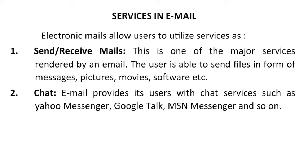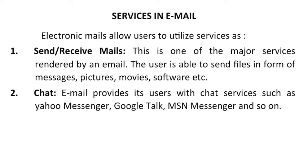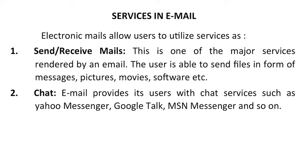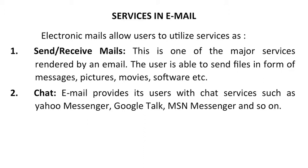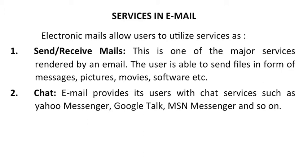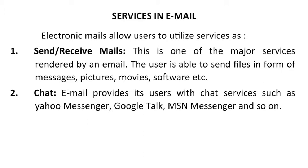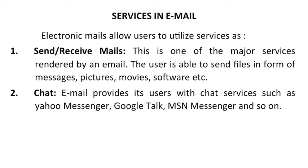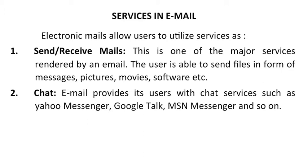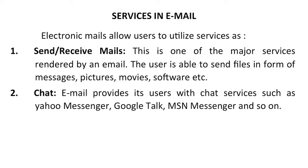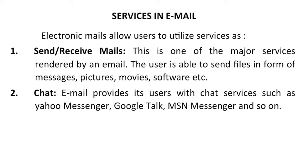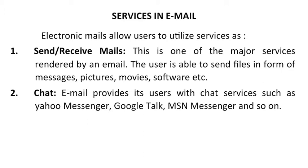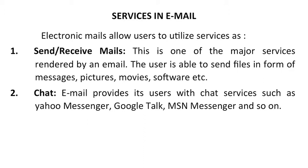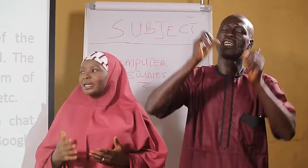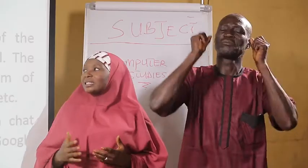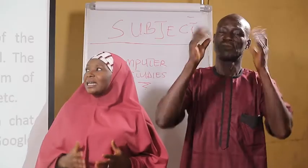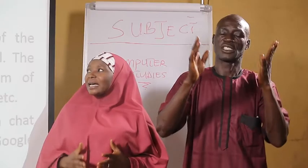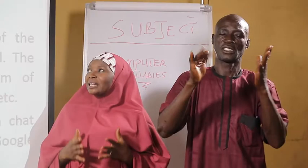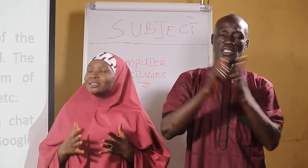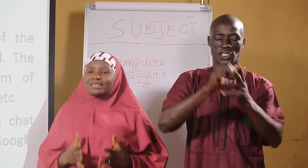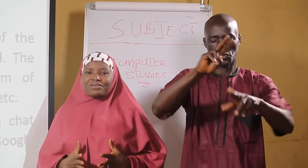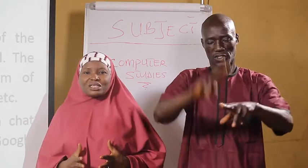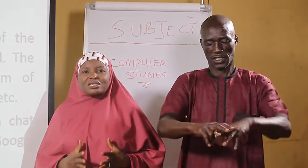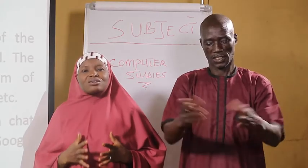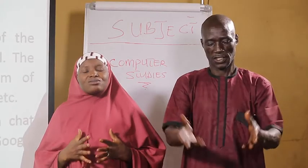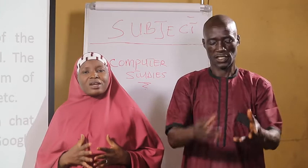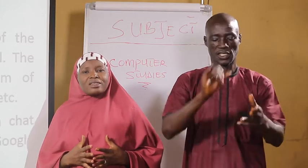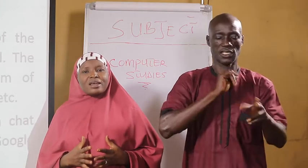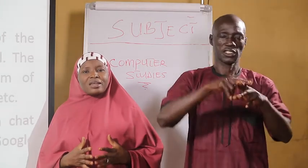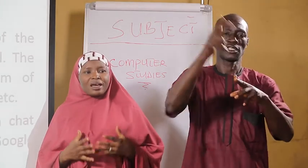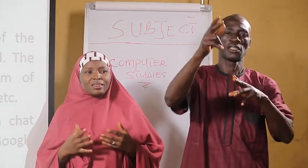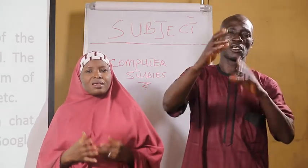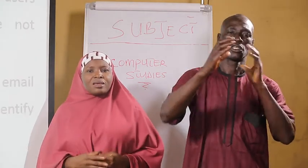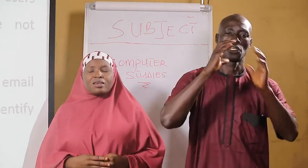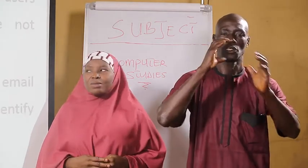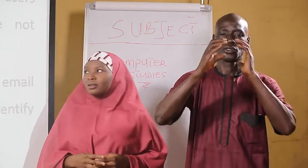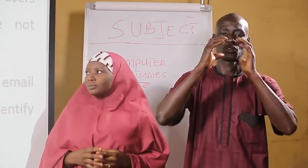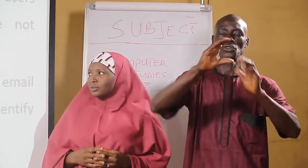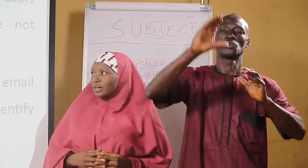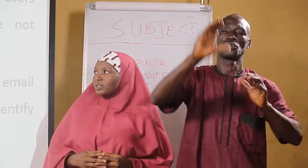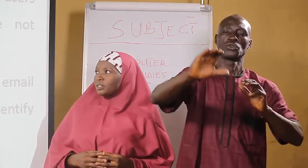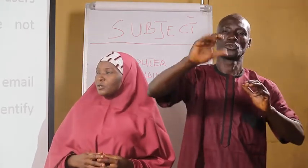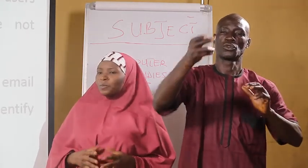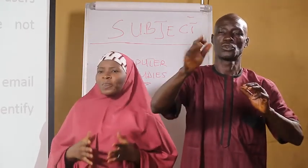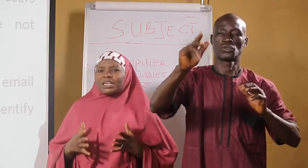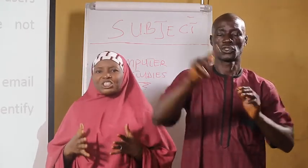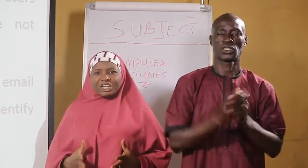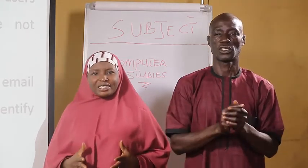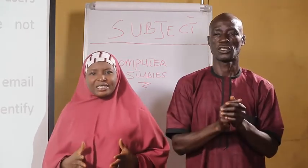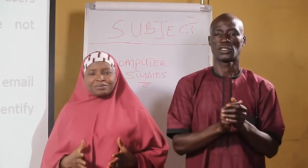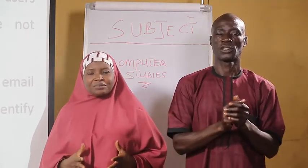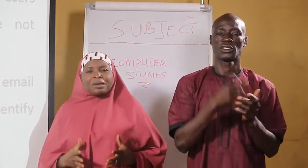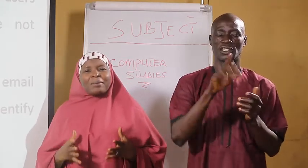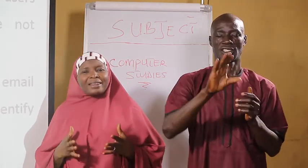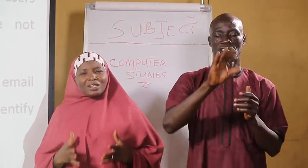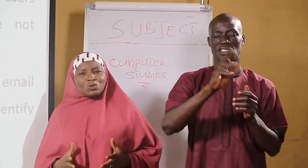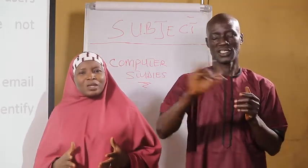MSN Messenger, and so on. These are the services rendered in an email services. The